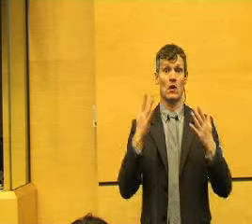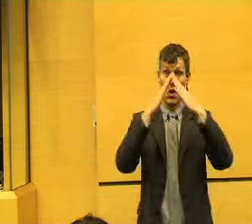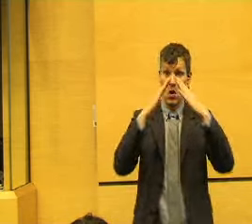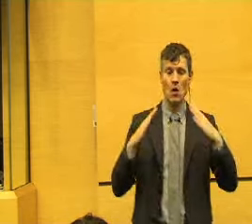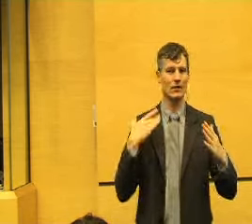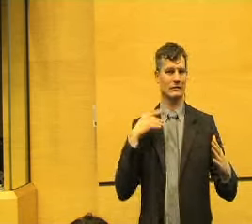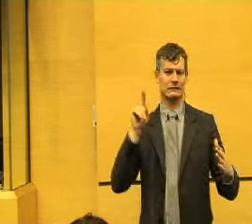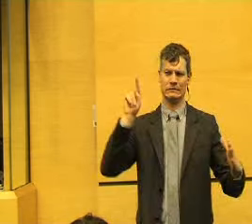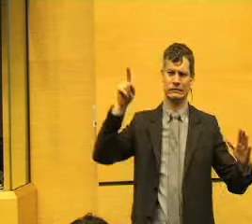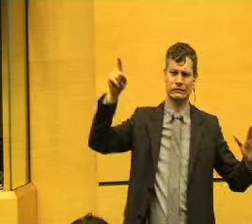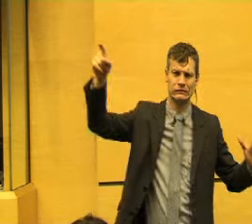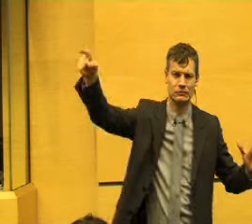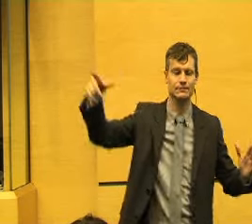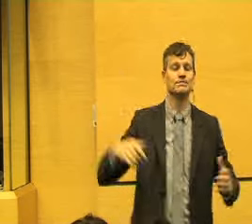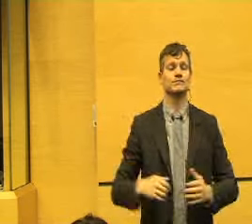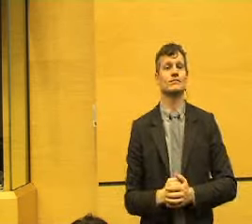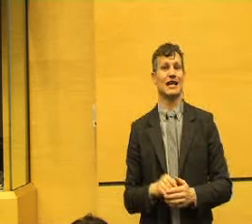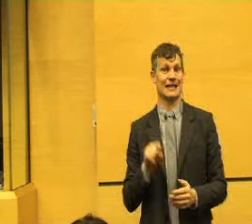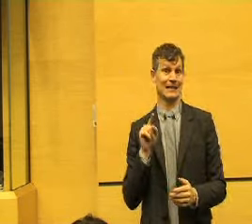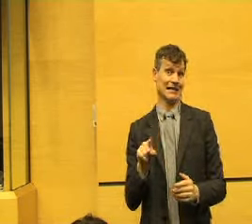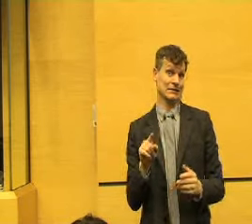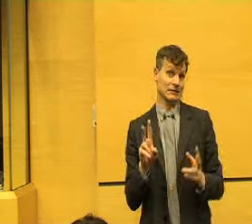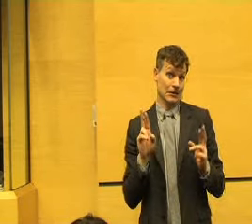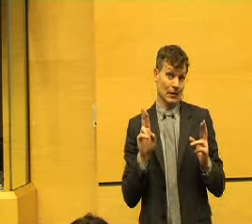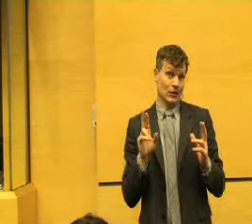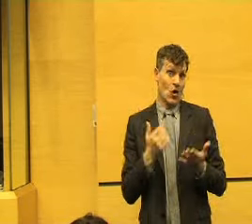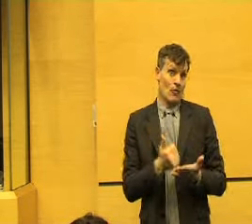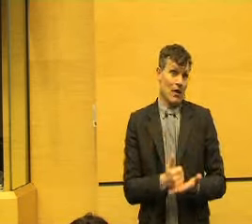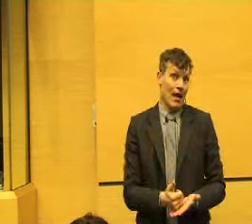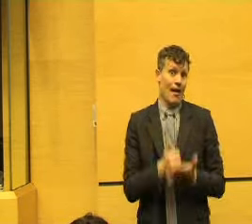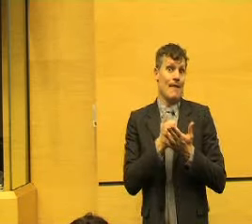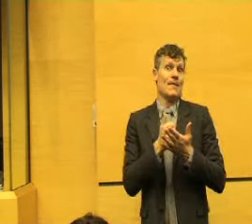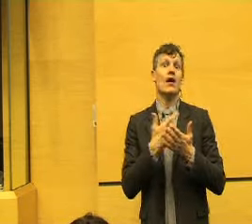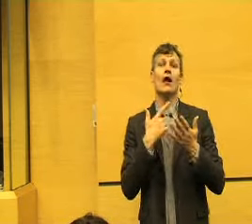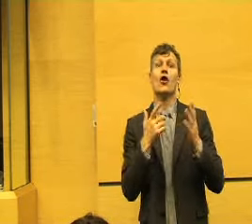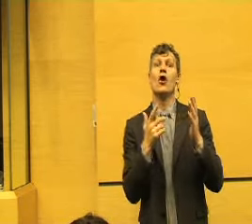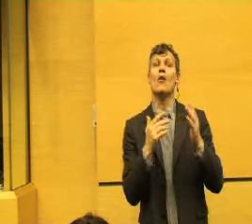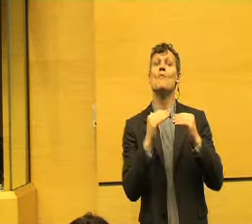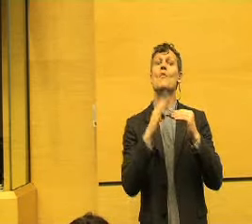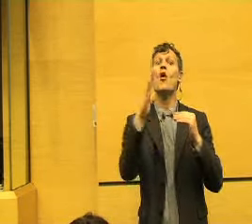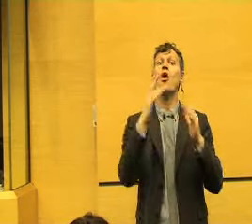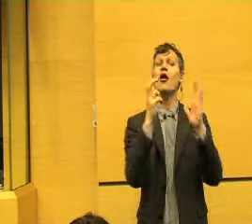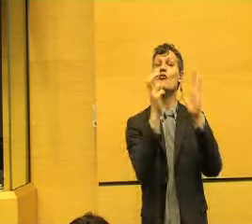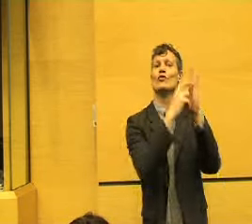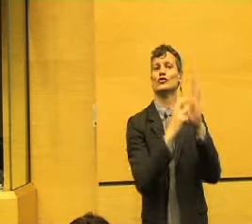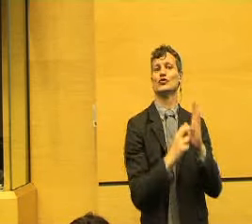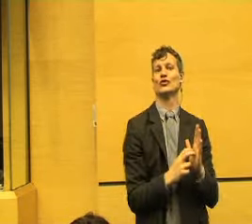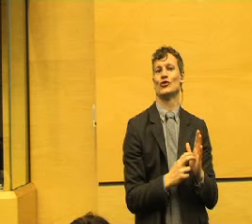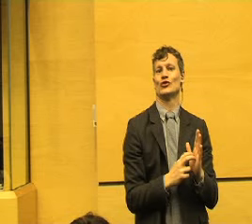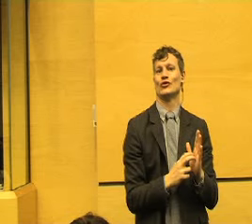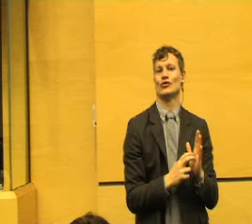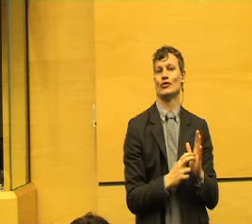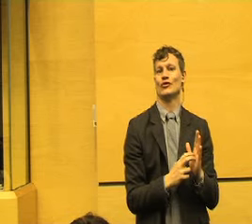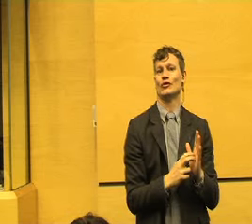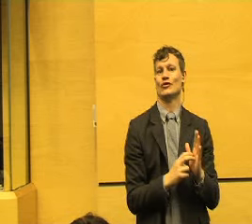more persons with disabilities registered in the provinces as well as in the remote